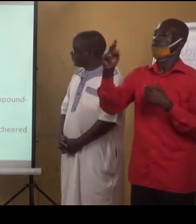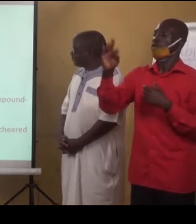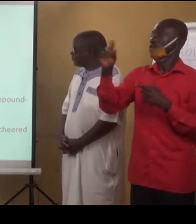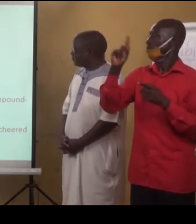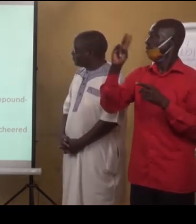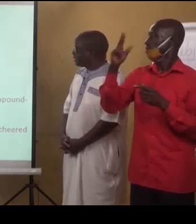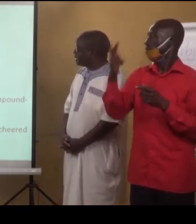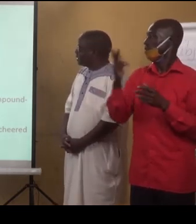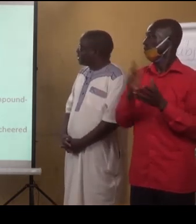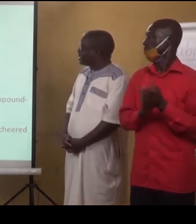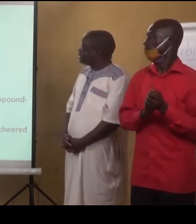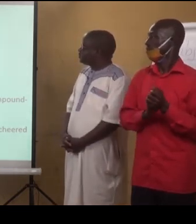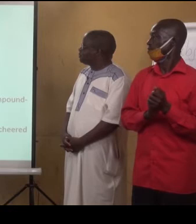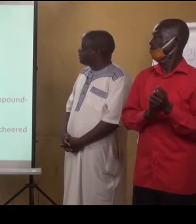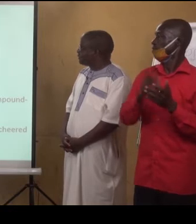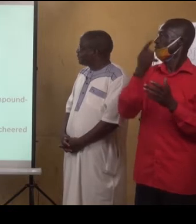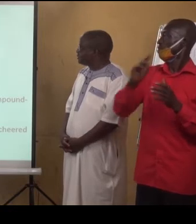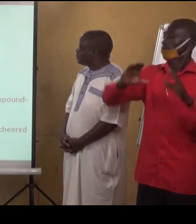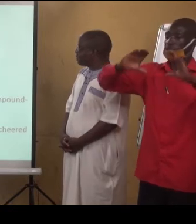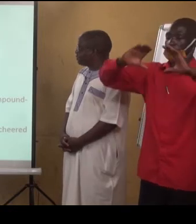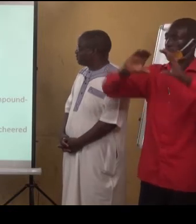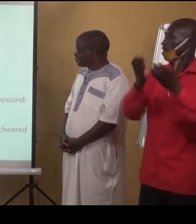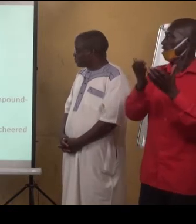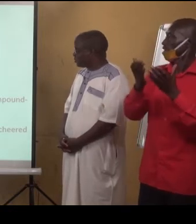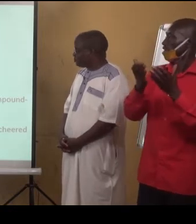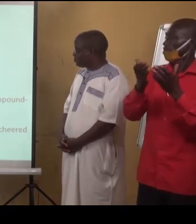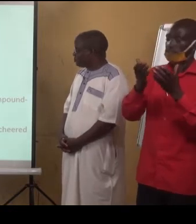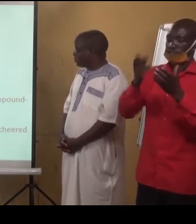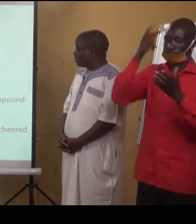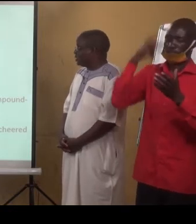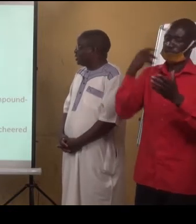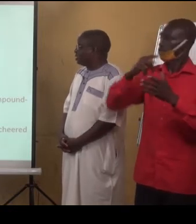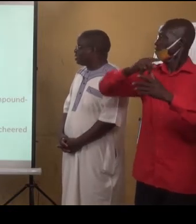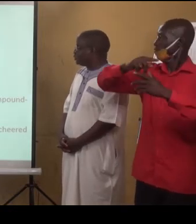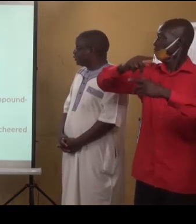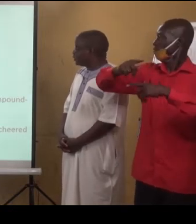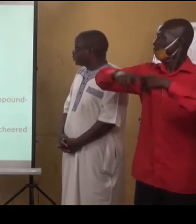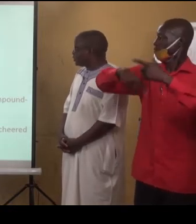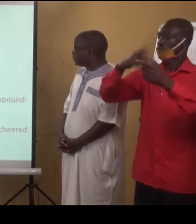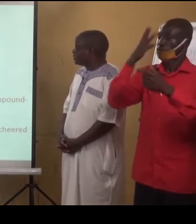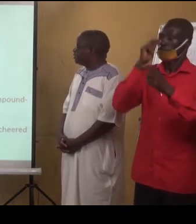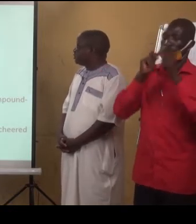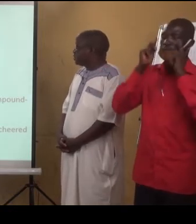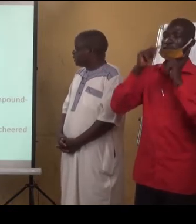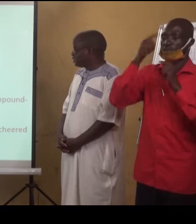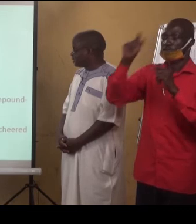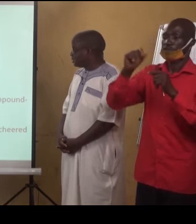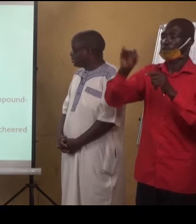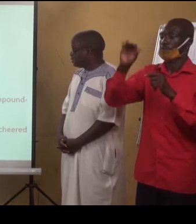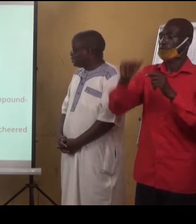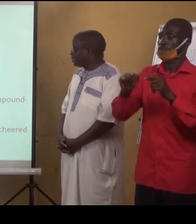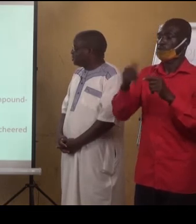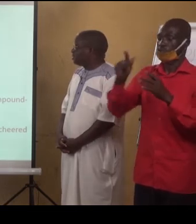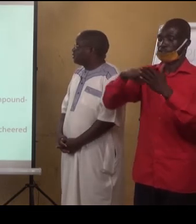3. The class prefect wept for joy. The graduating students cheered